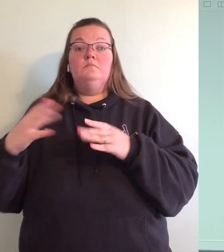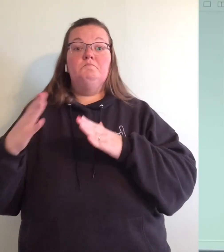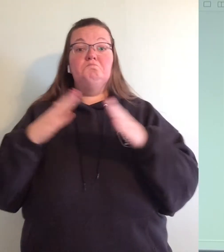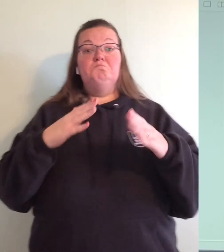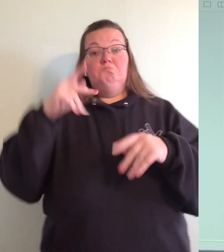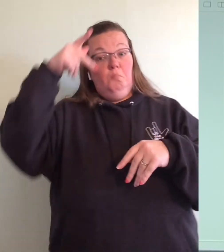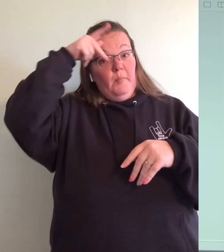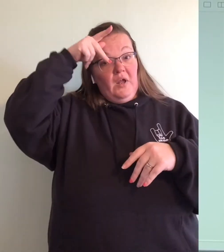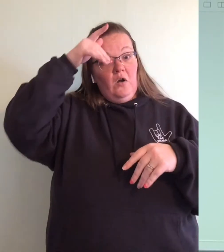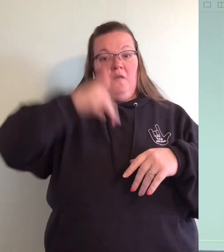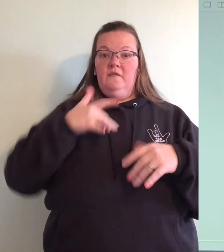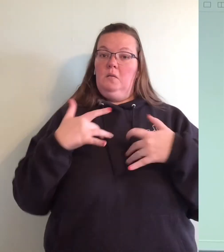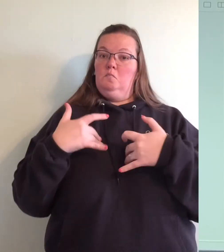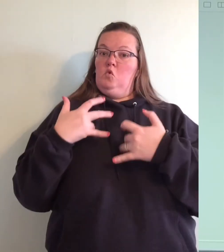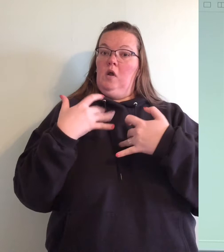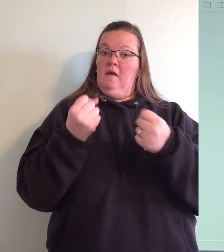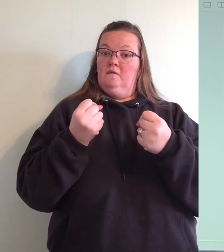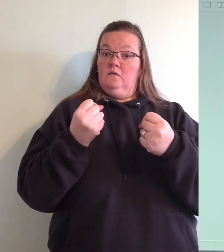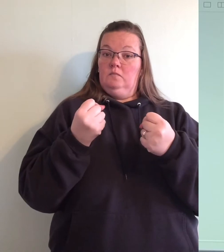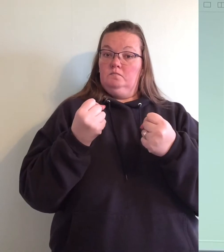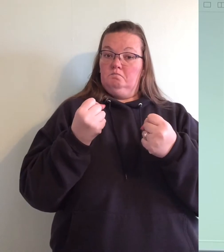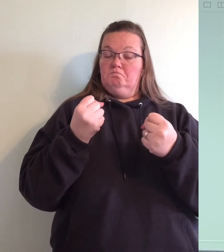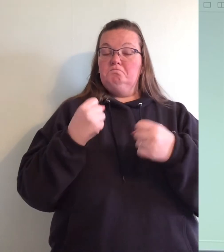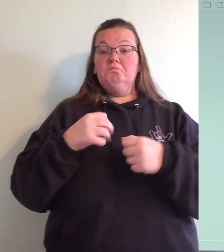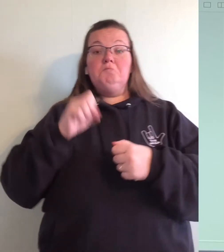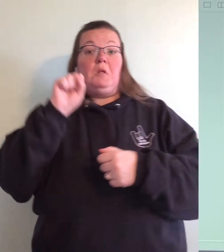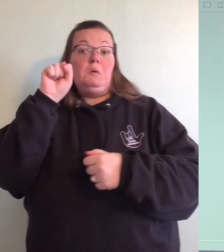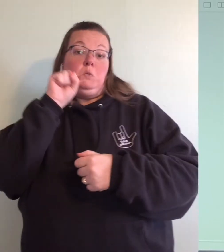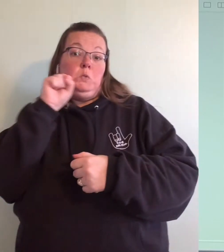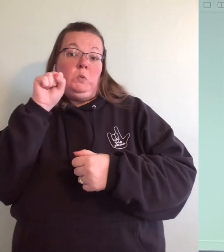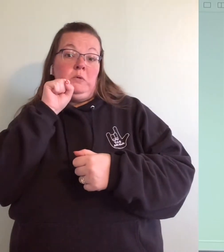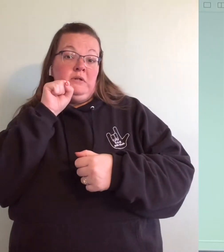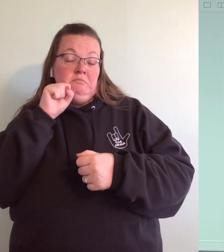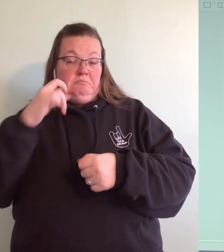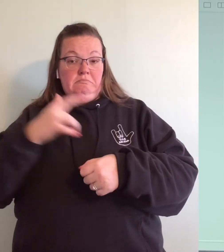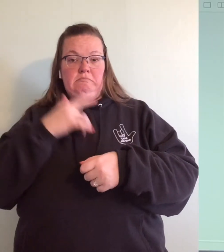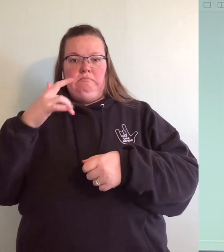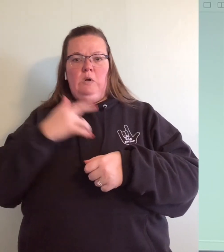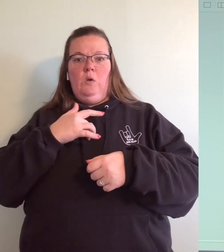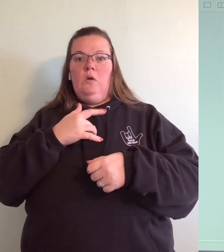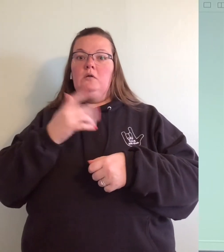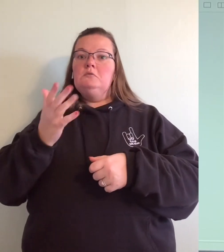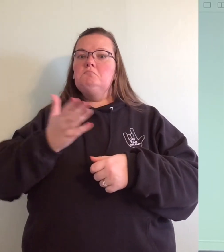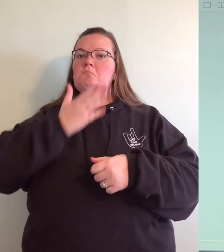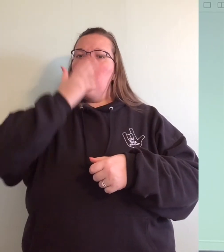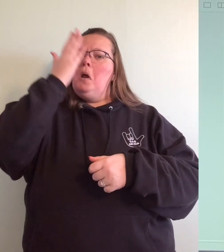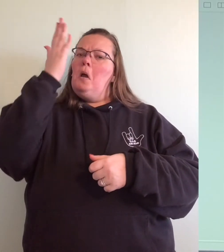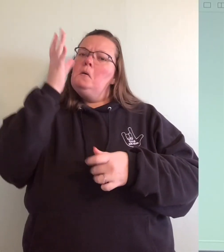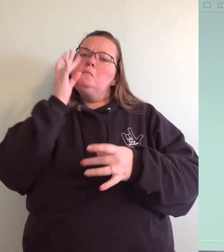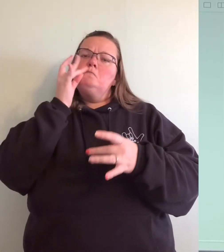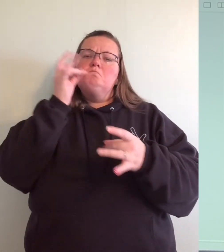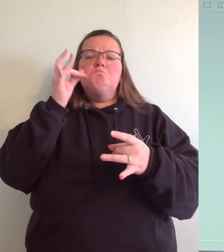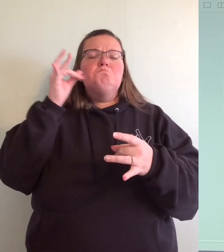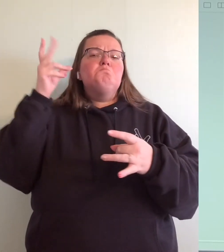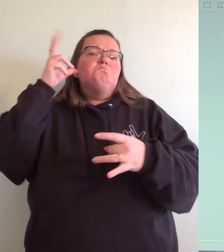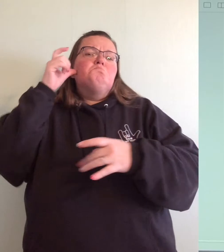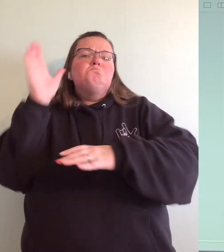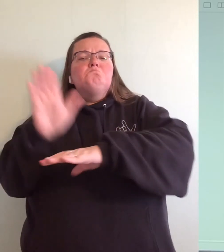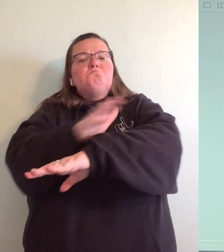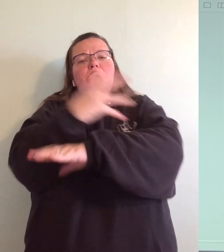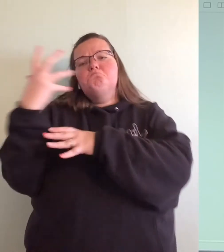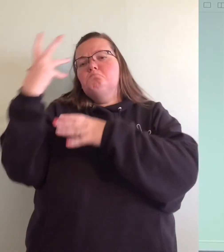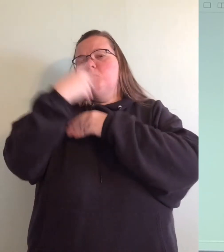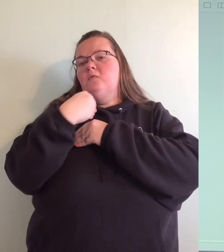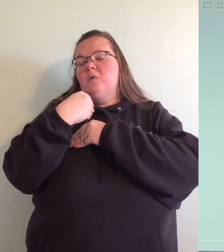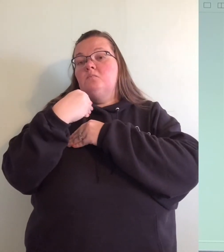suddenly brave and adventurous. Susan felt as if some delicious smell or delightful strain of music had just floated by her.